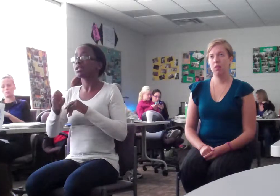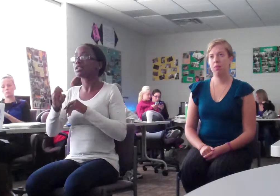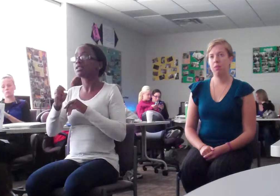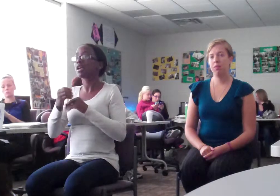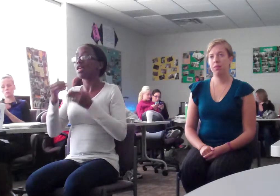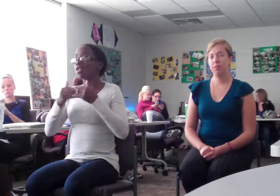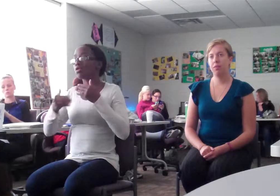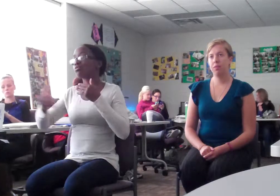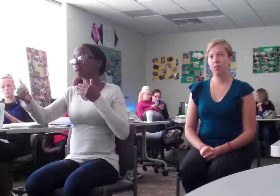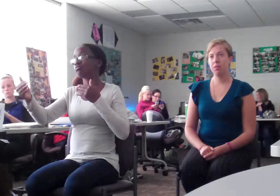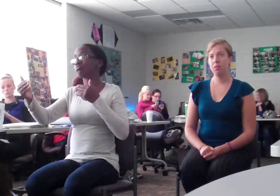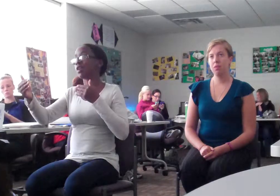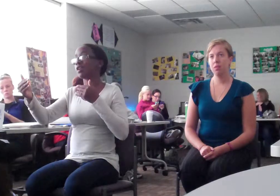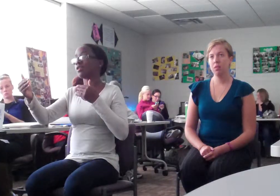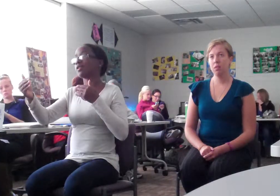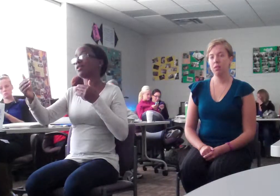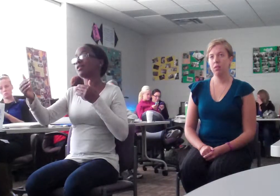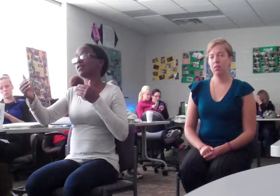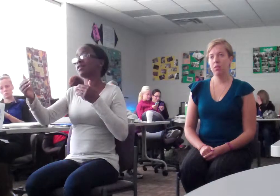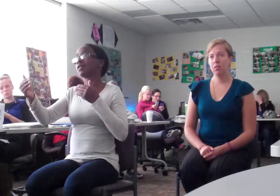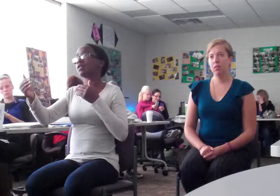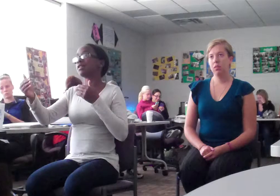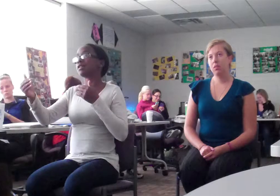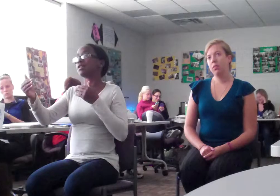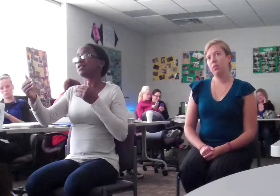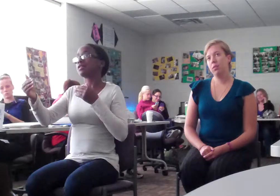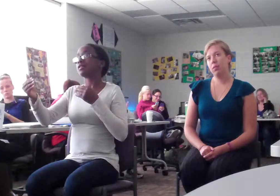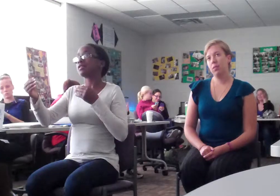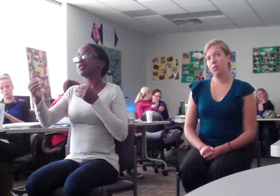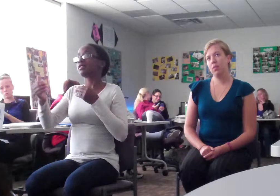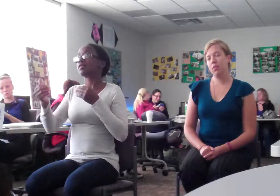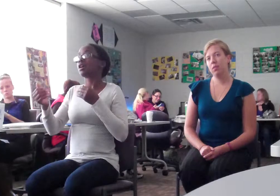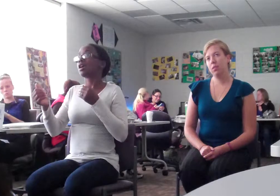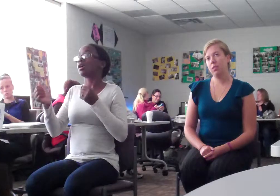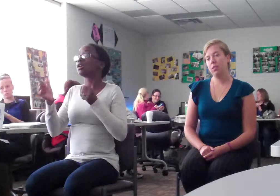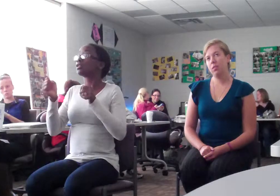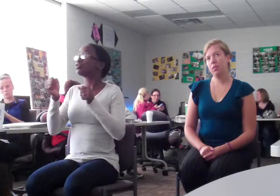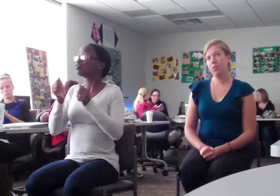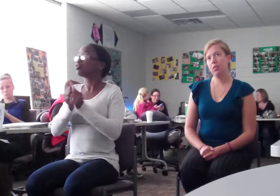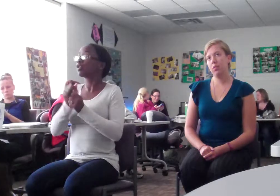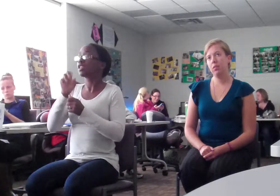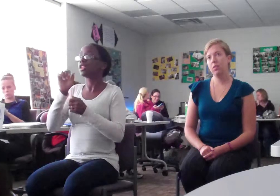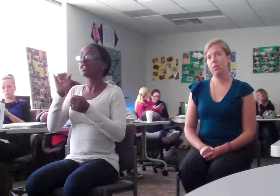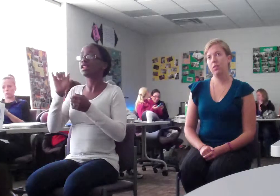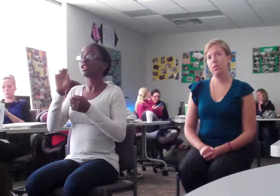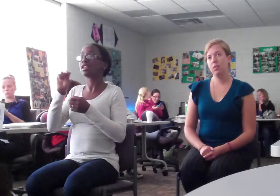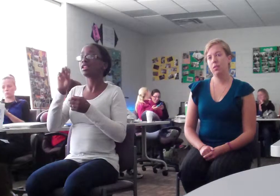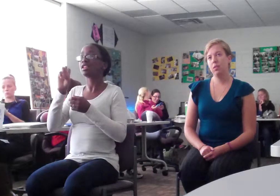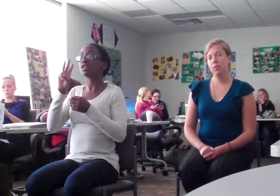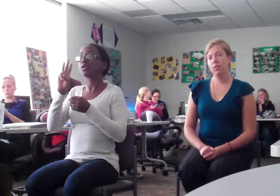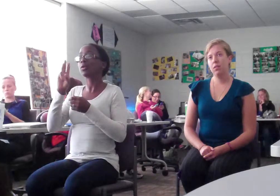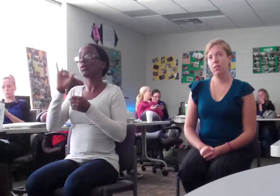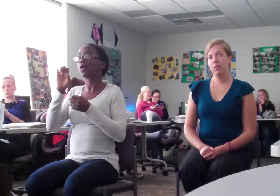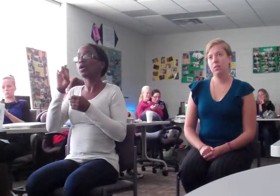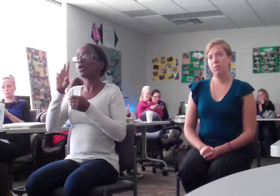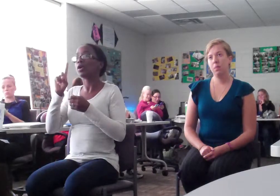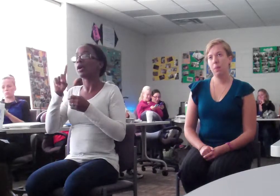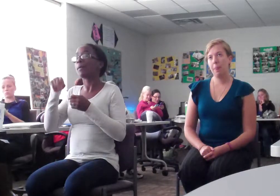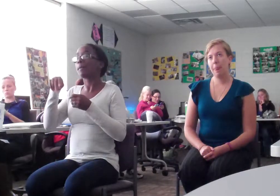of course, of the loan, it would be with New York Prime at